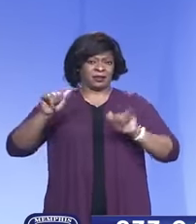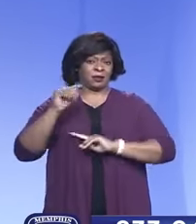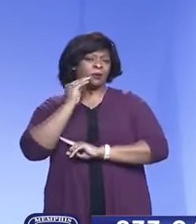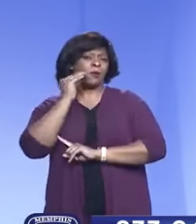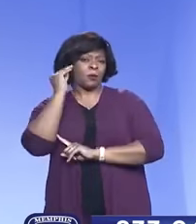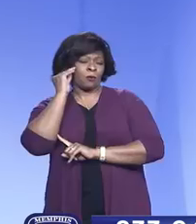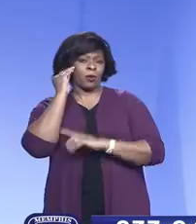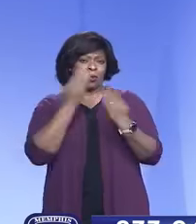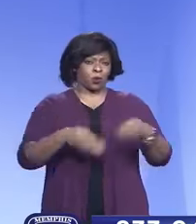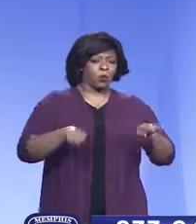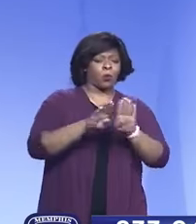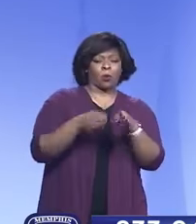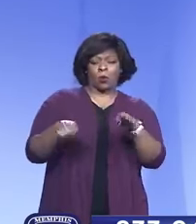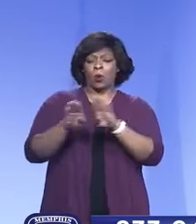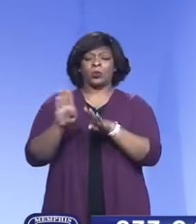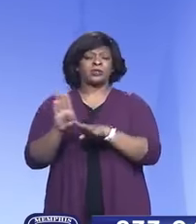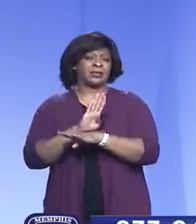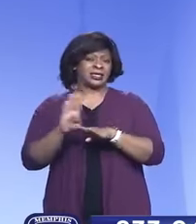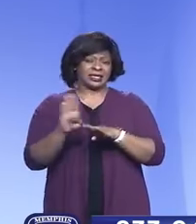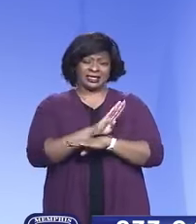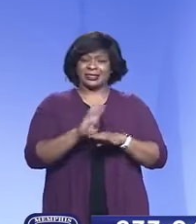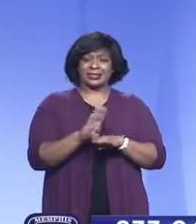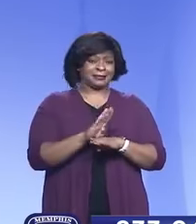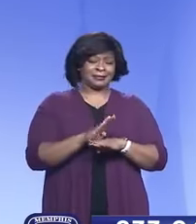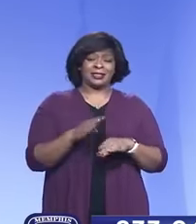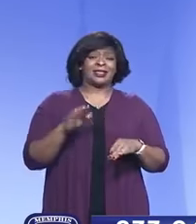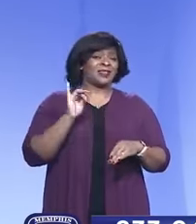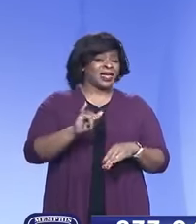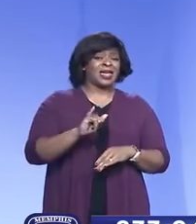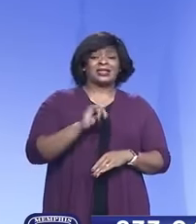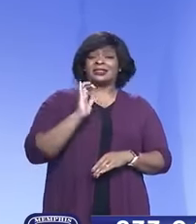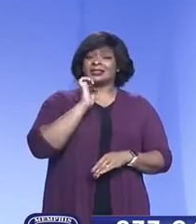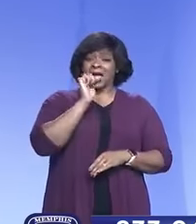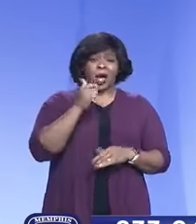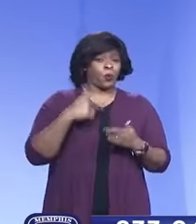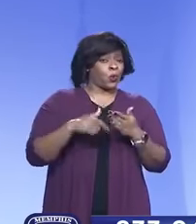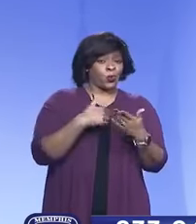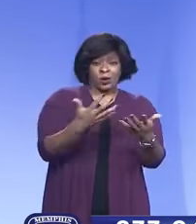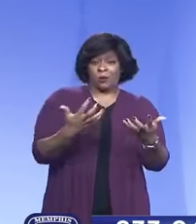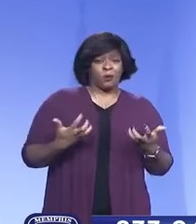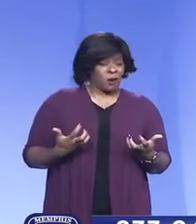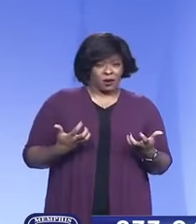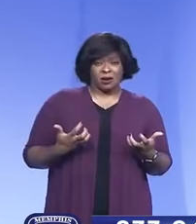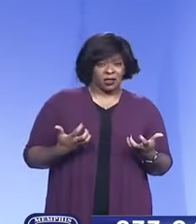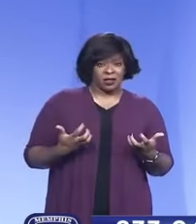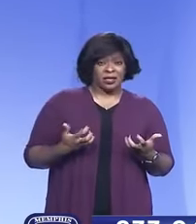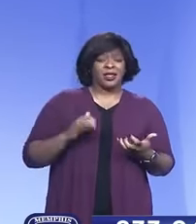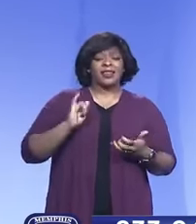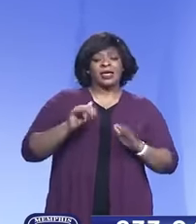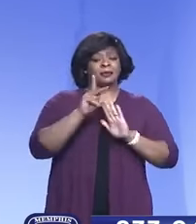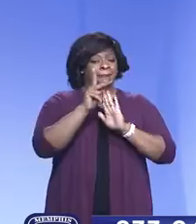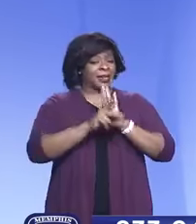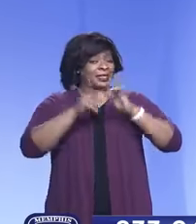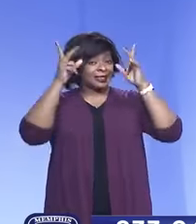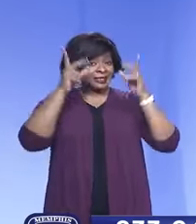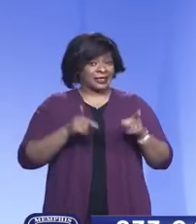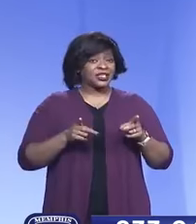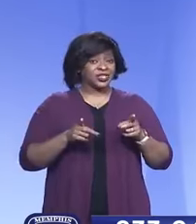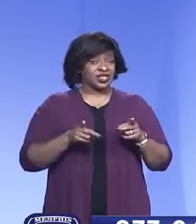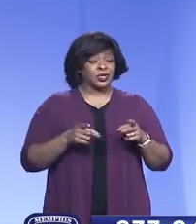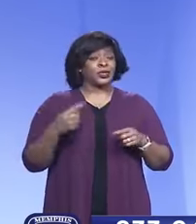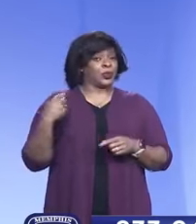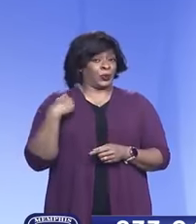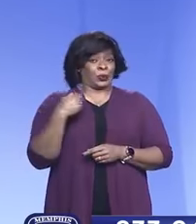and closing down things. As I stated before, that is not a desire of ours. That would be a policy decision even that